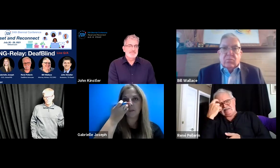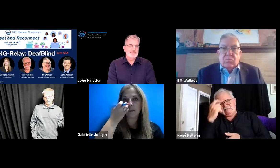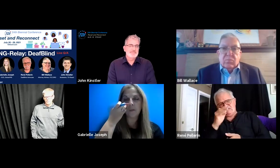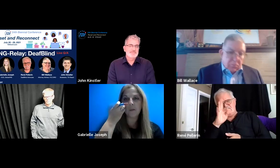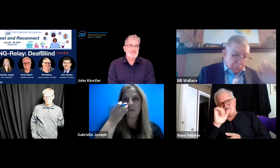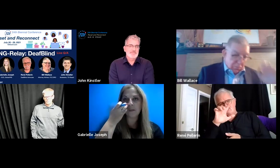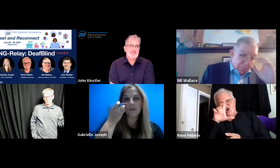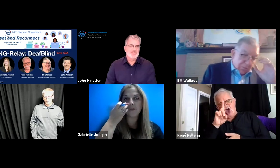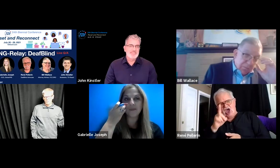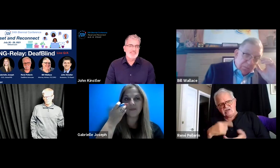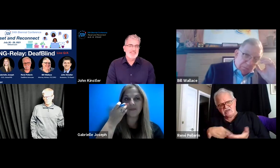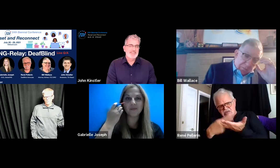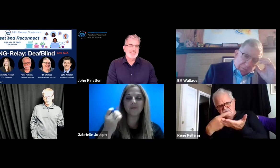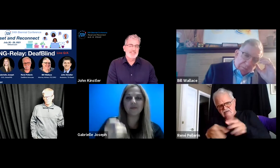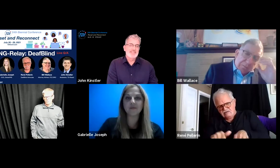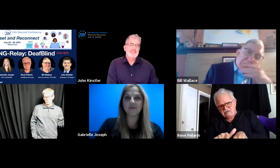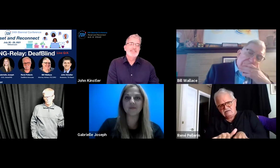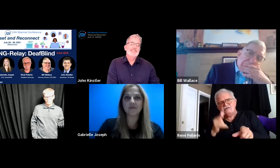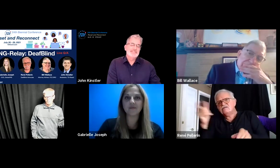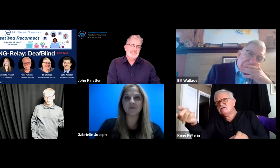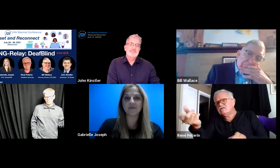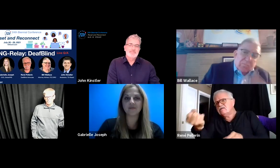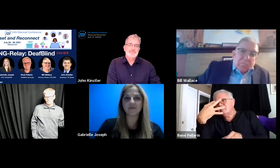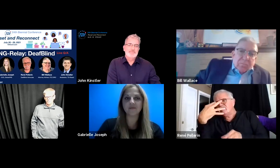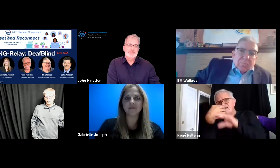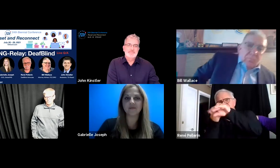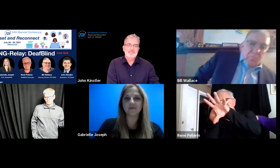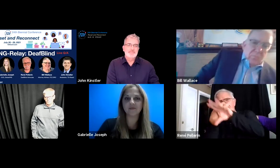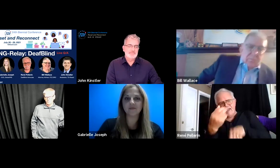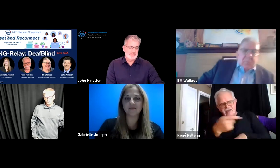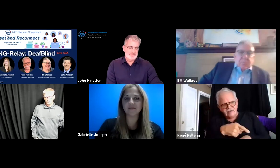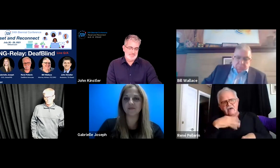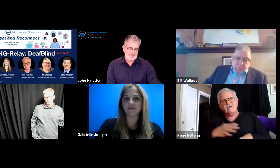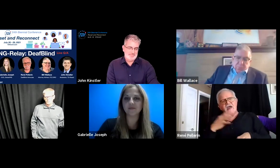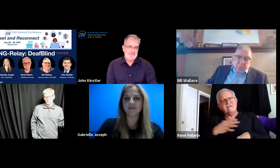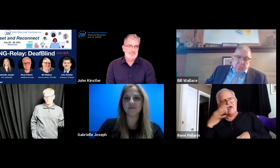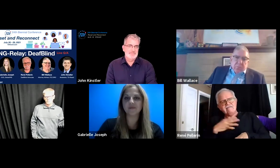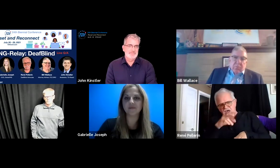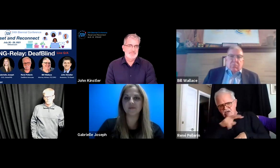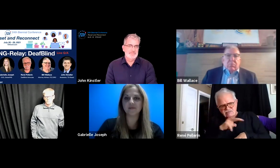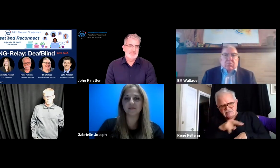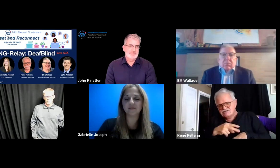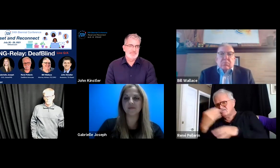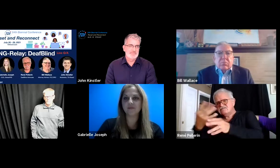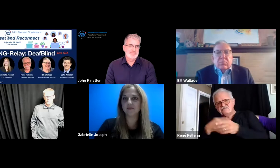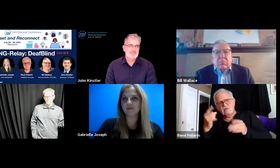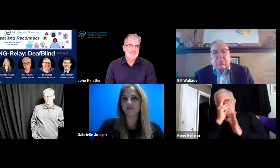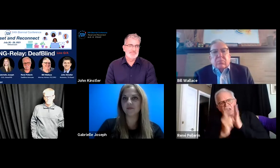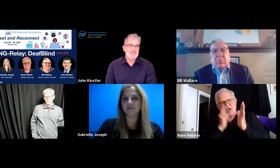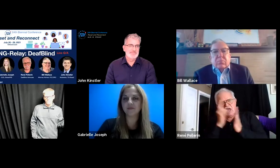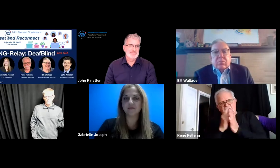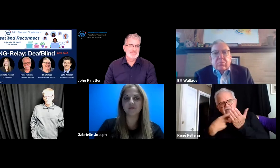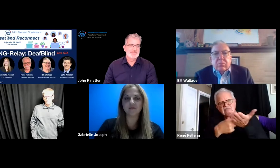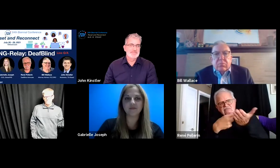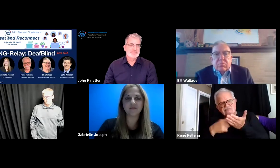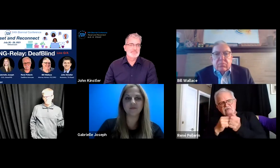company because they suspected some fraud on my credit card. And we used the system and it was great